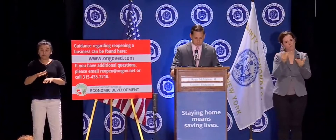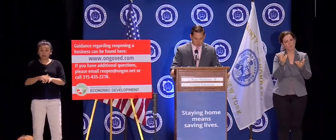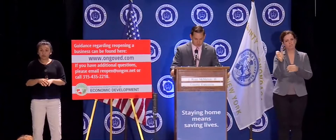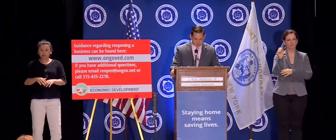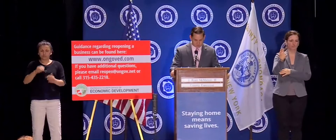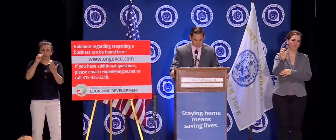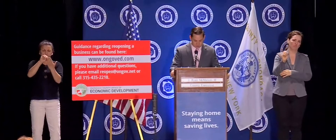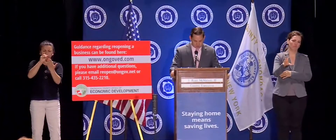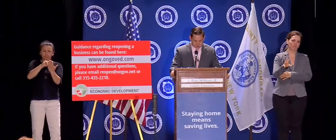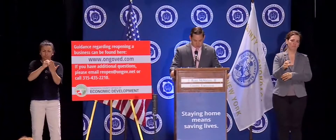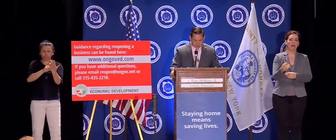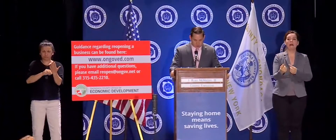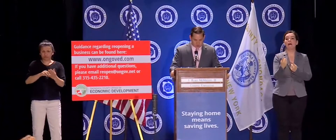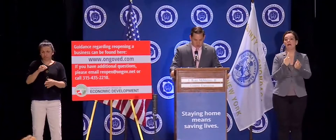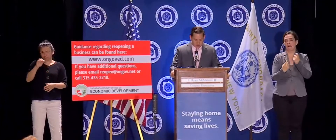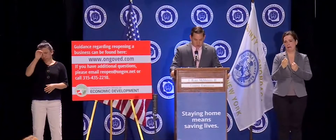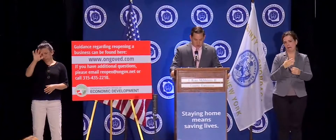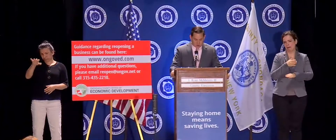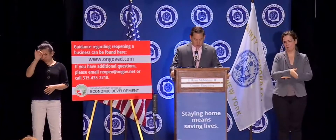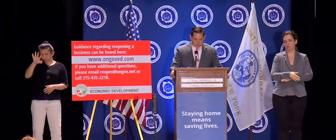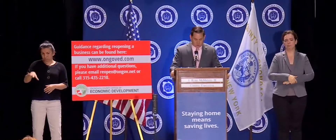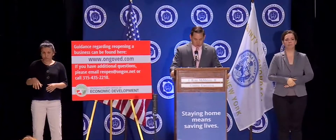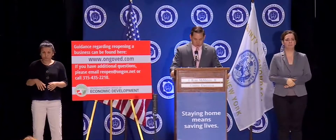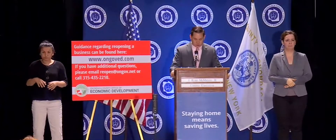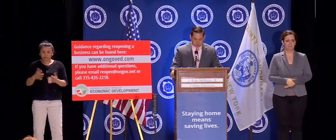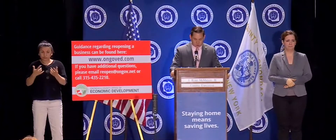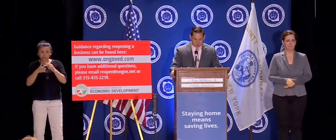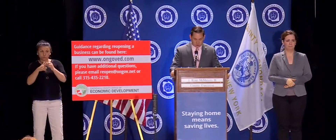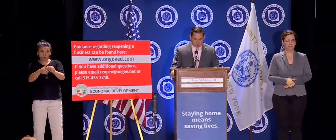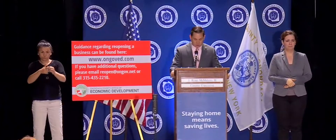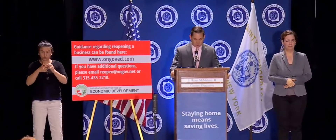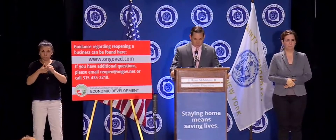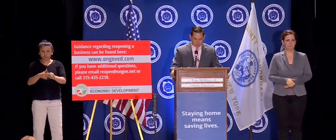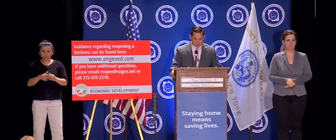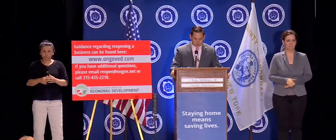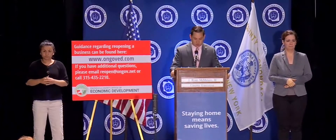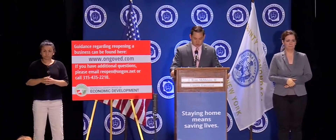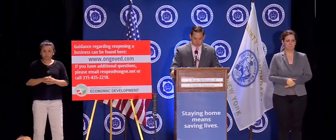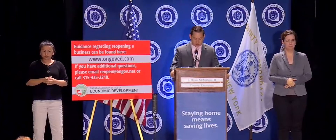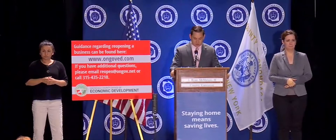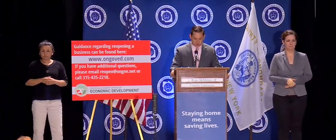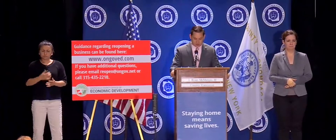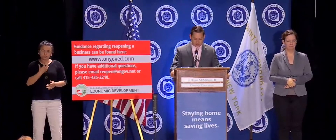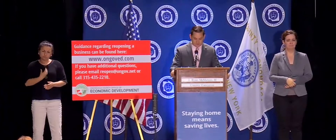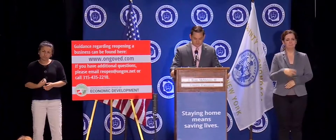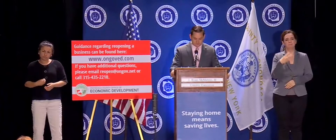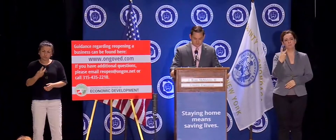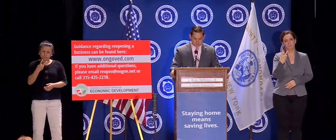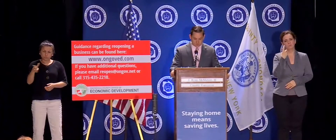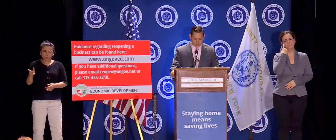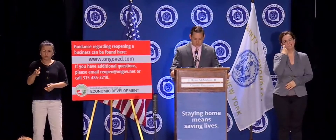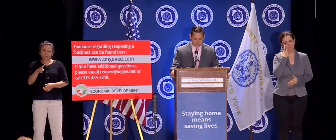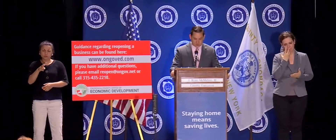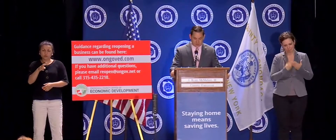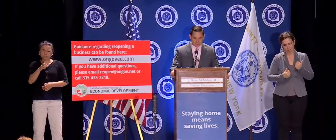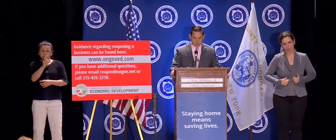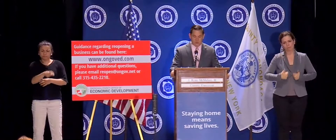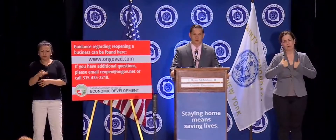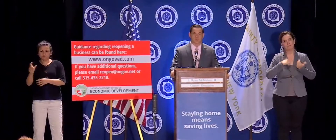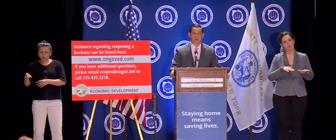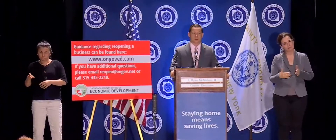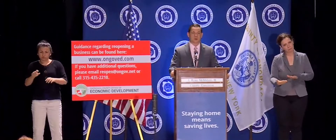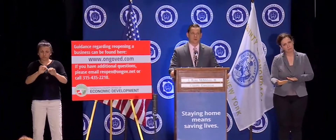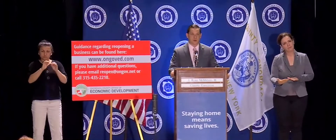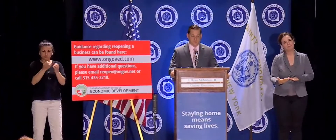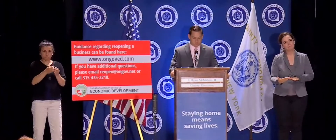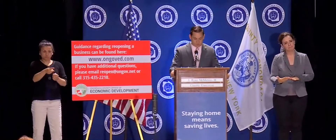take some questions. We've lost two people in the community in